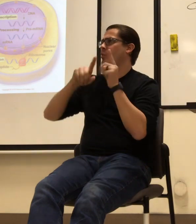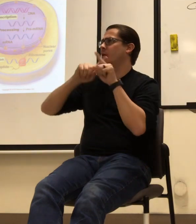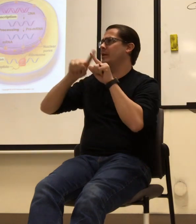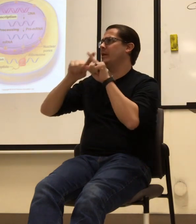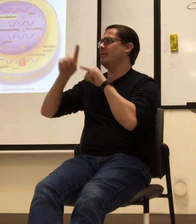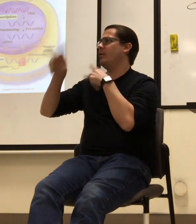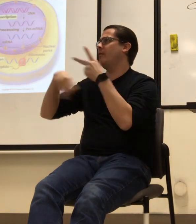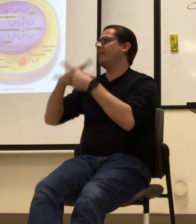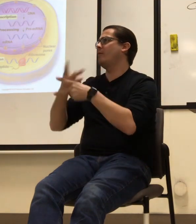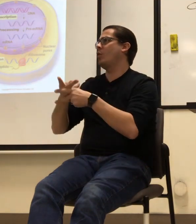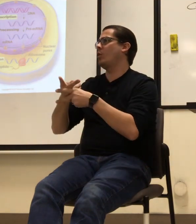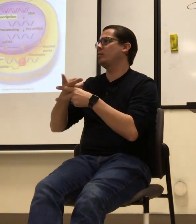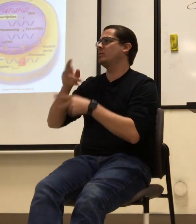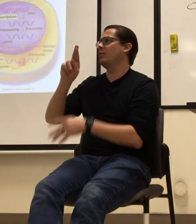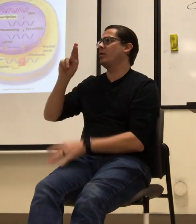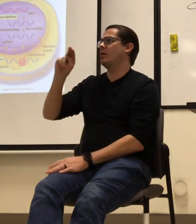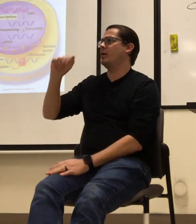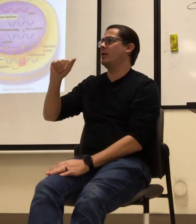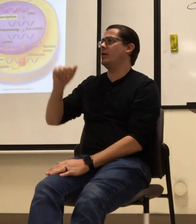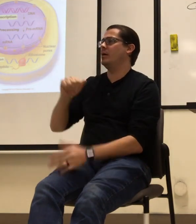forms of RNA.